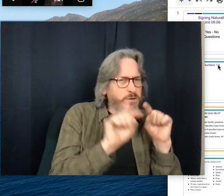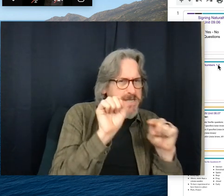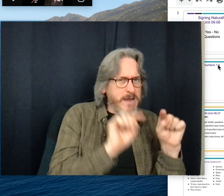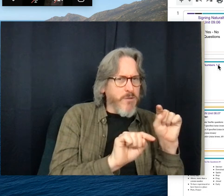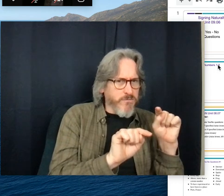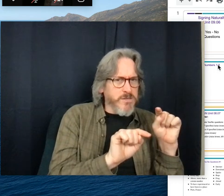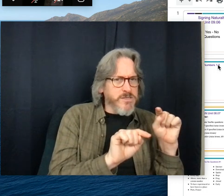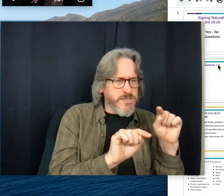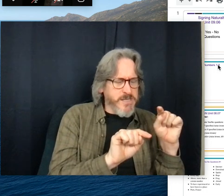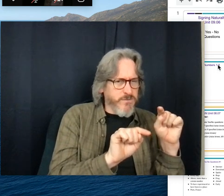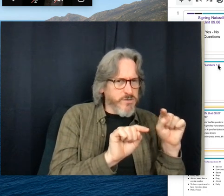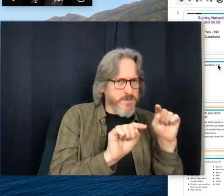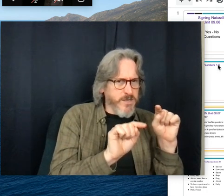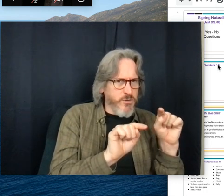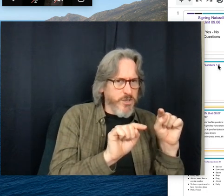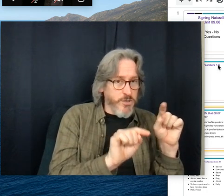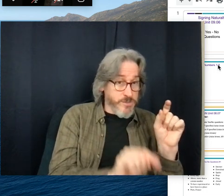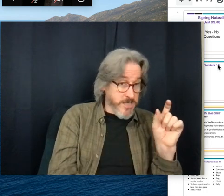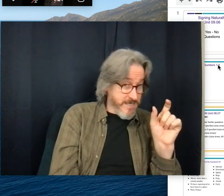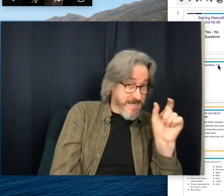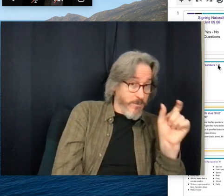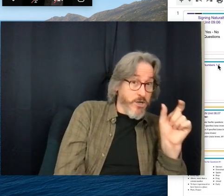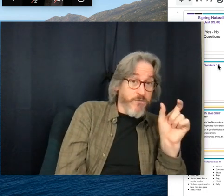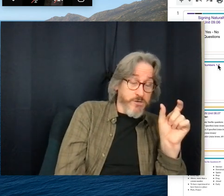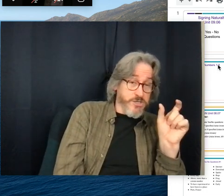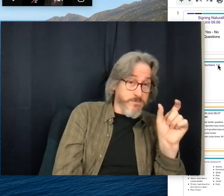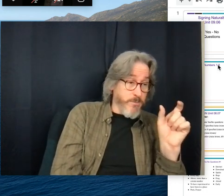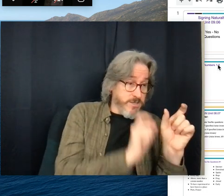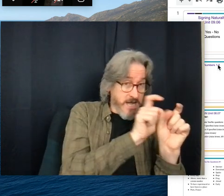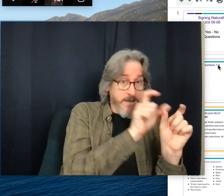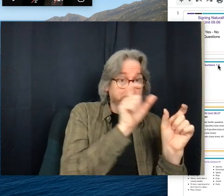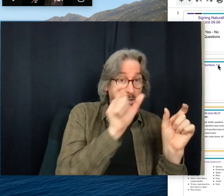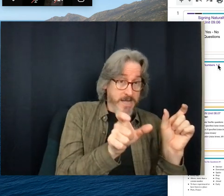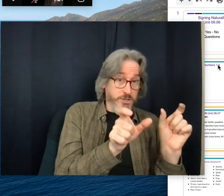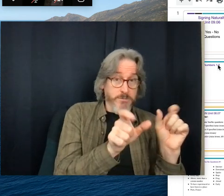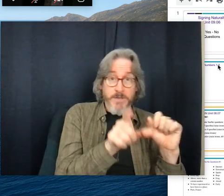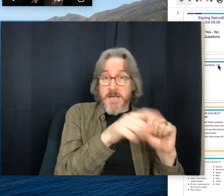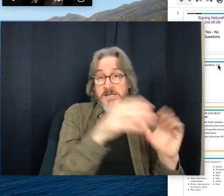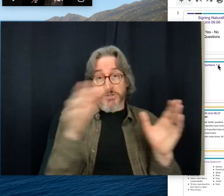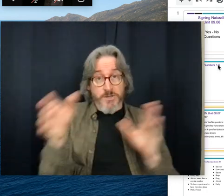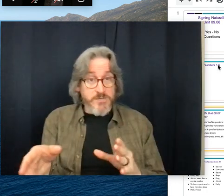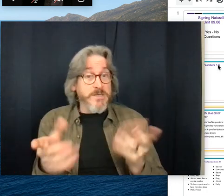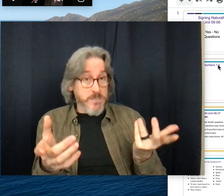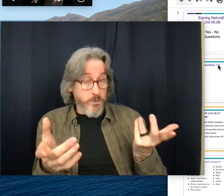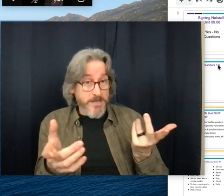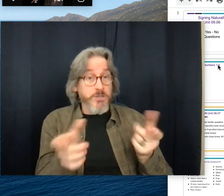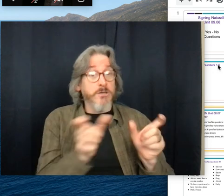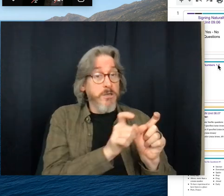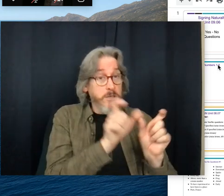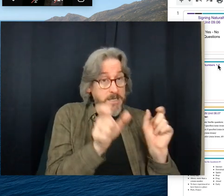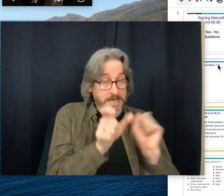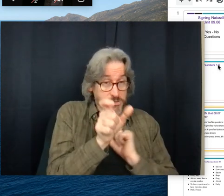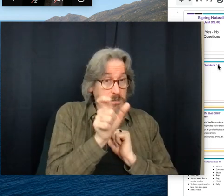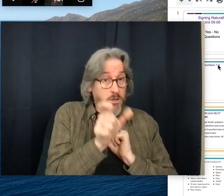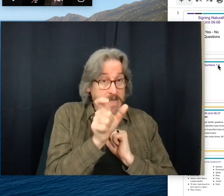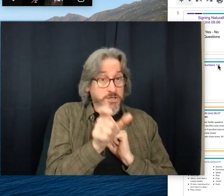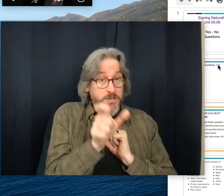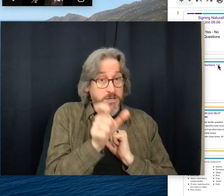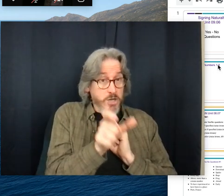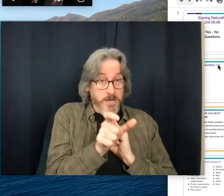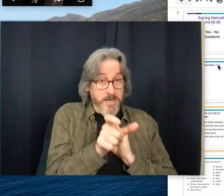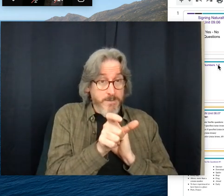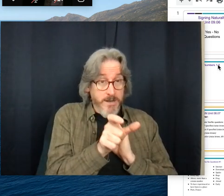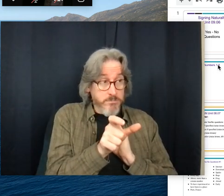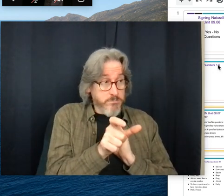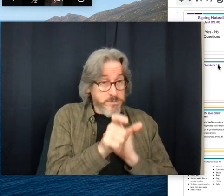So look for a time reference to see if there's something you could use, because that would go first. Remember, time, location. So the next one is location. Is there a location